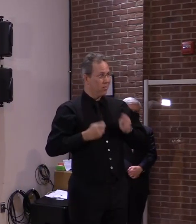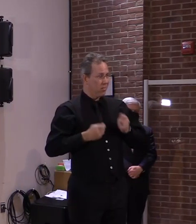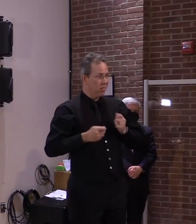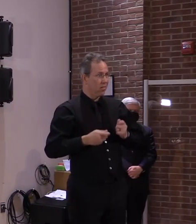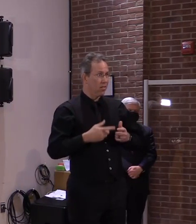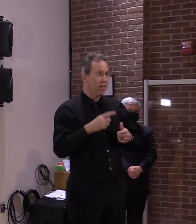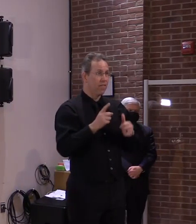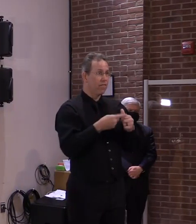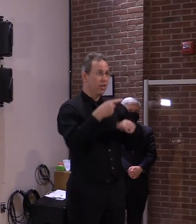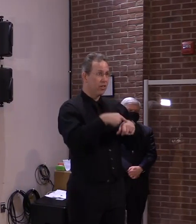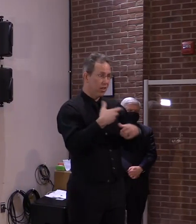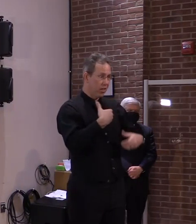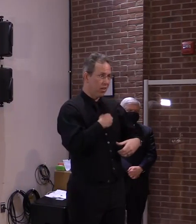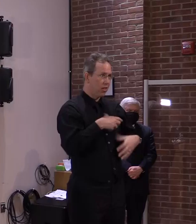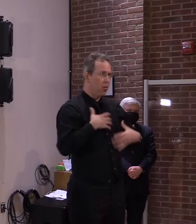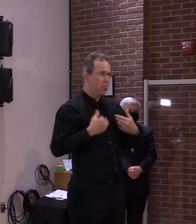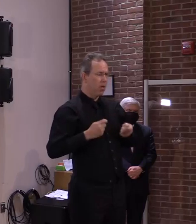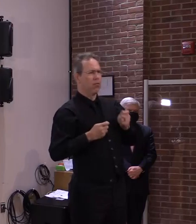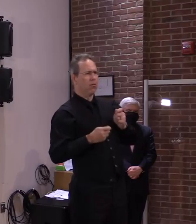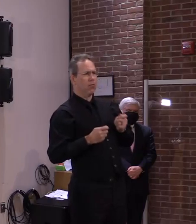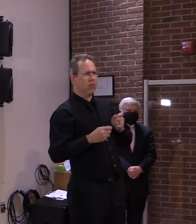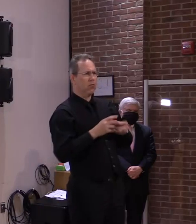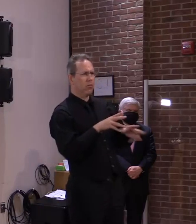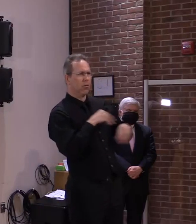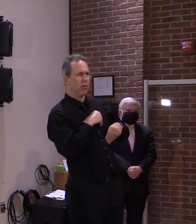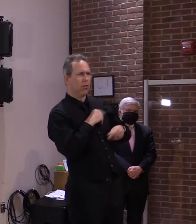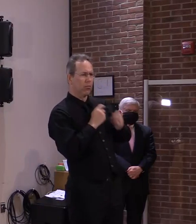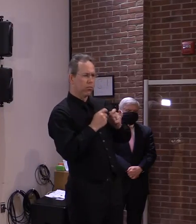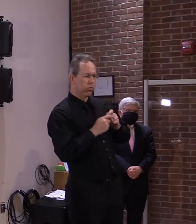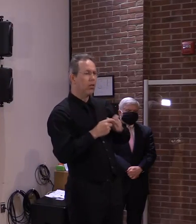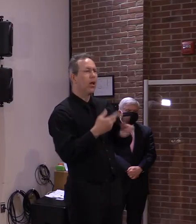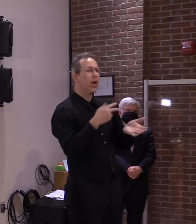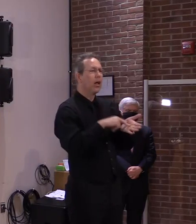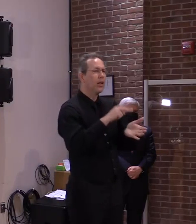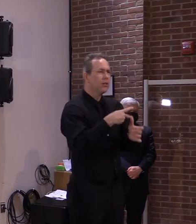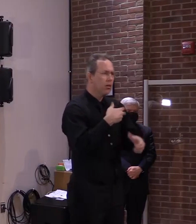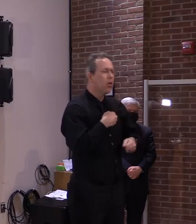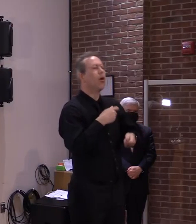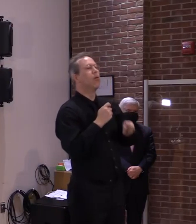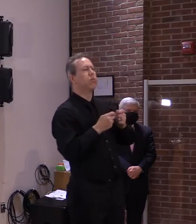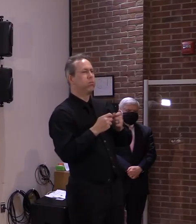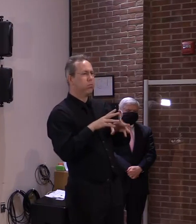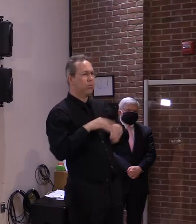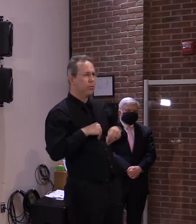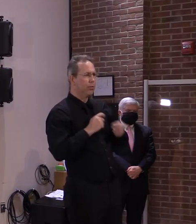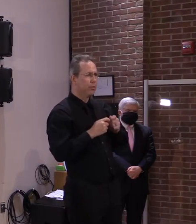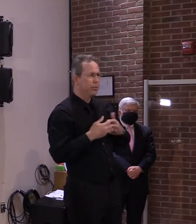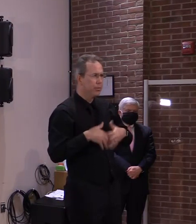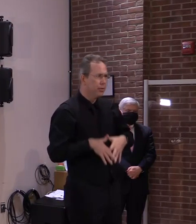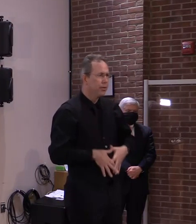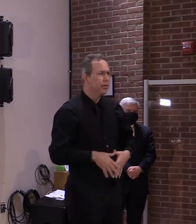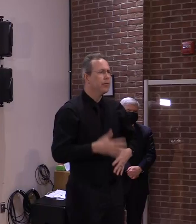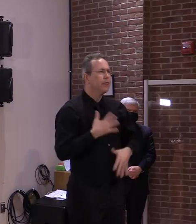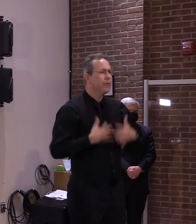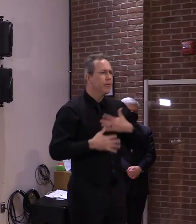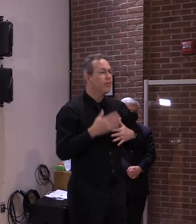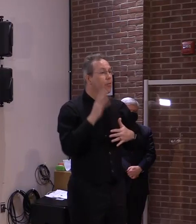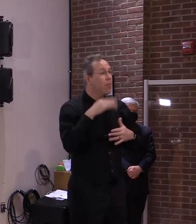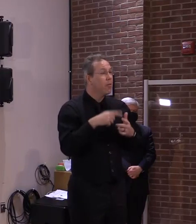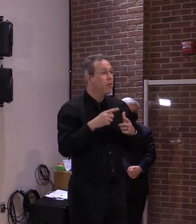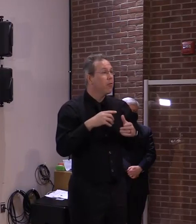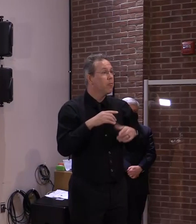and then see the impact on the durability of those antibody titers by adding booster doses. And so this